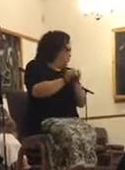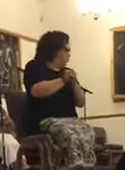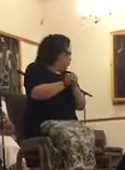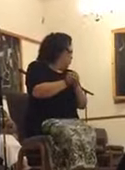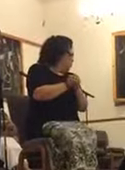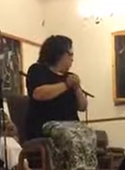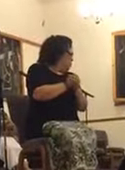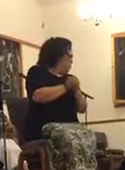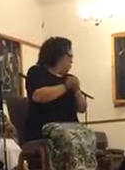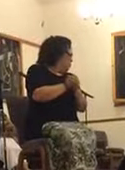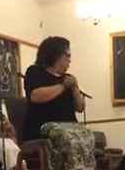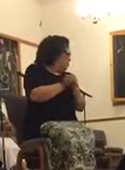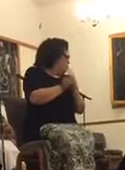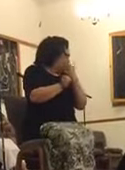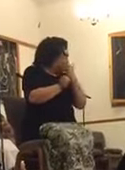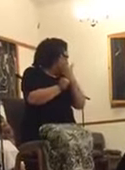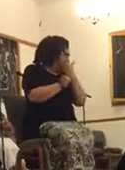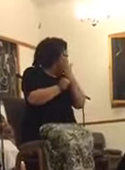to